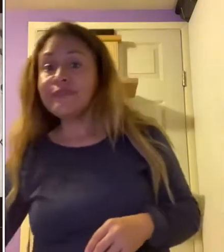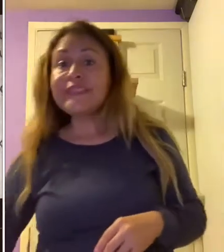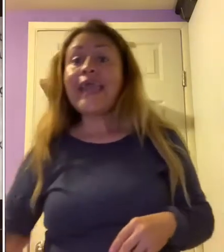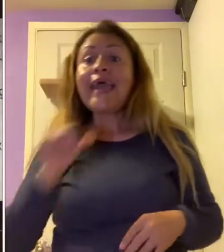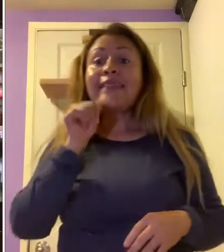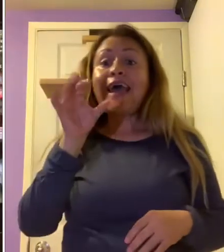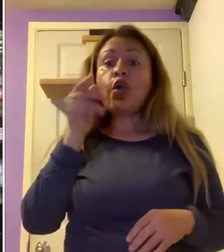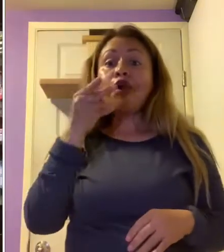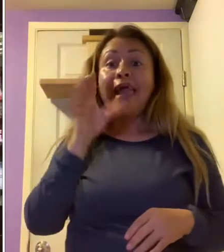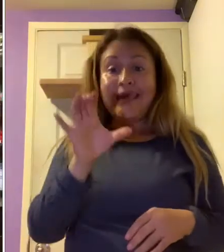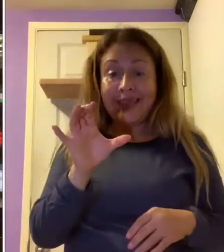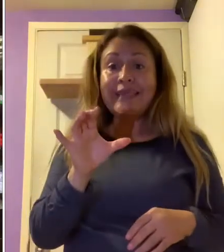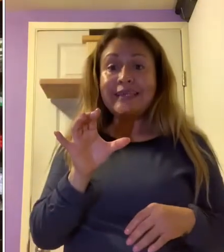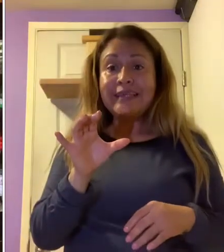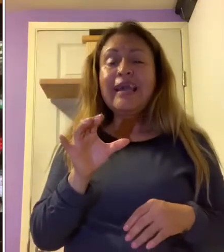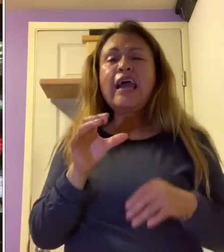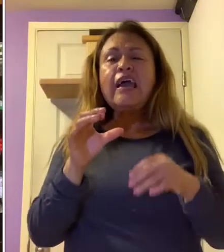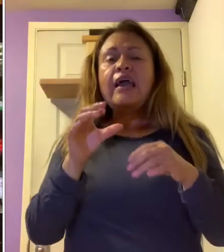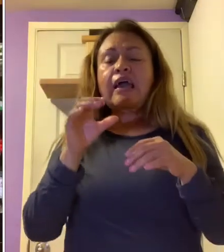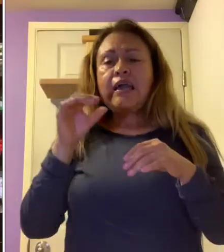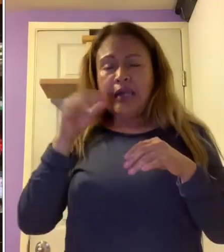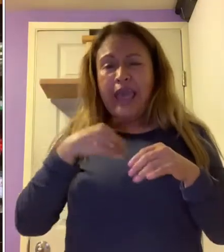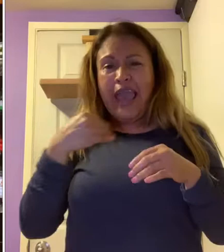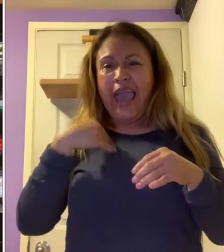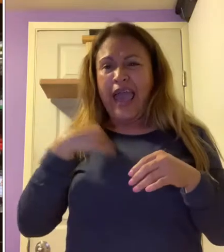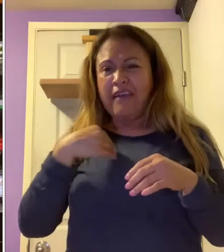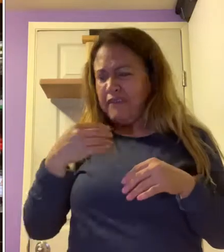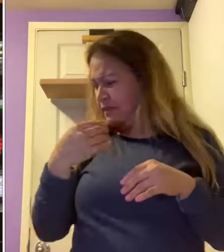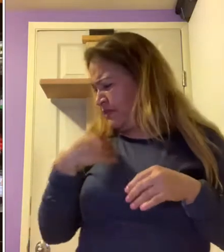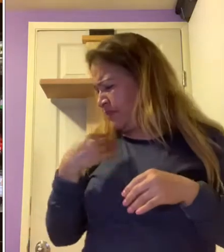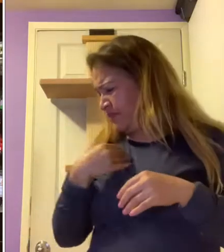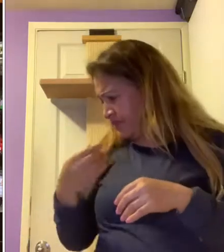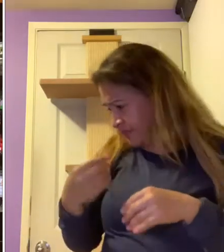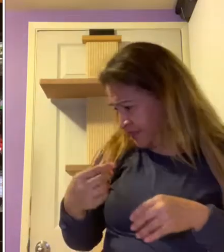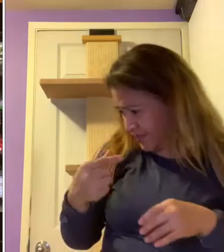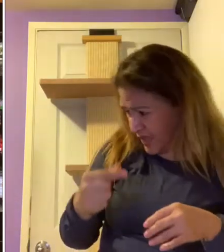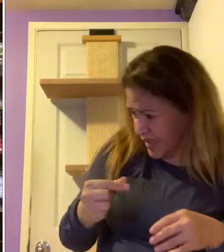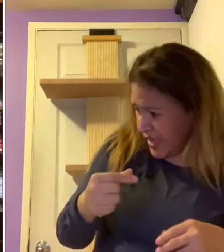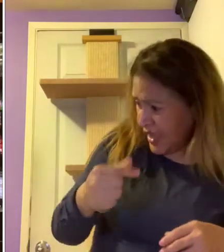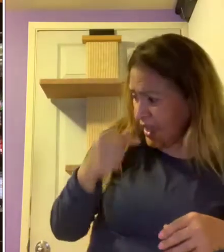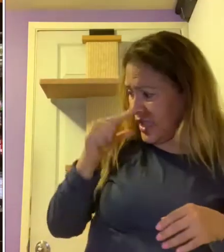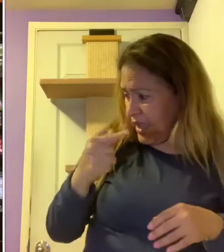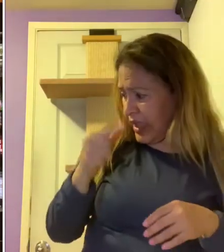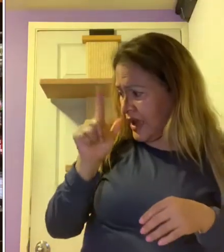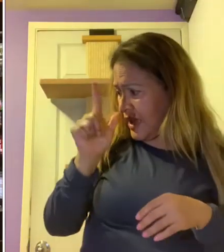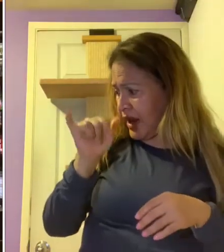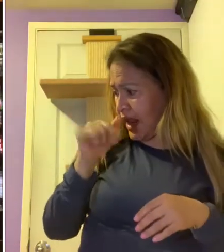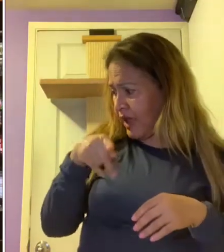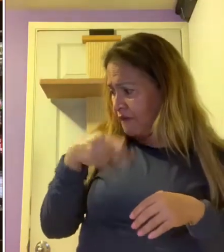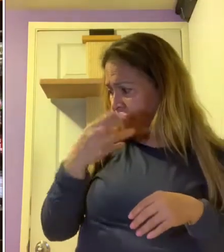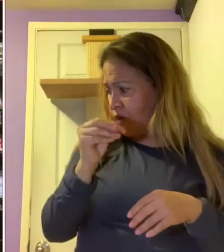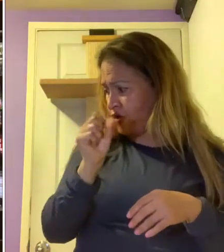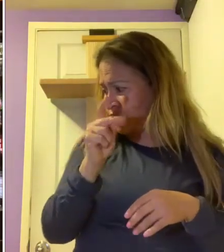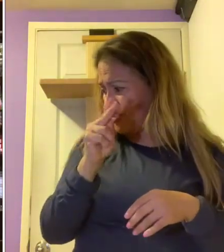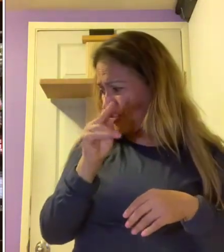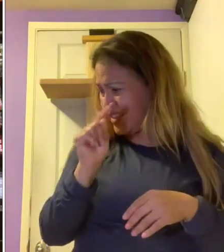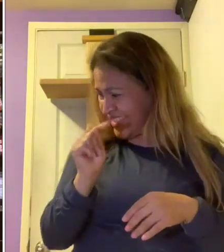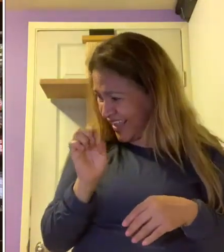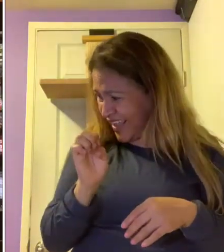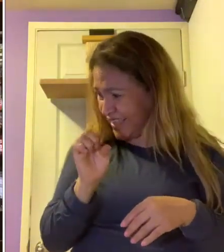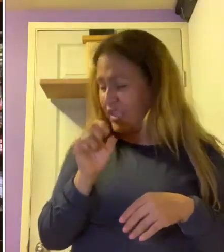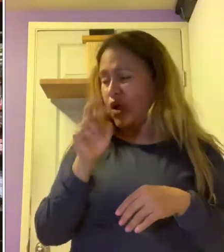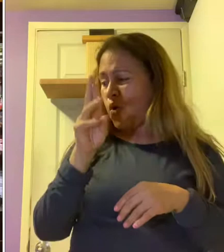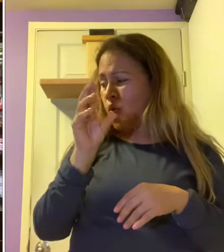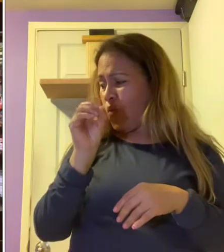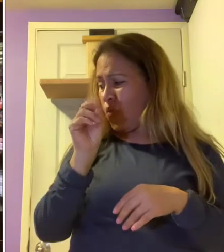not organic, I would put it back. Wheat is heavily sprayed with glyphosate and Roundup, and conventional oats rank very